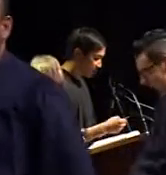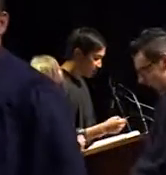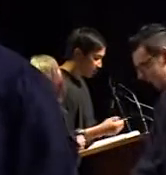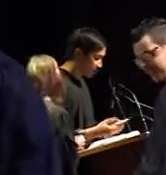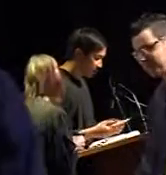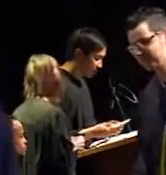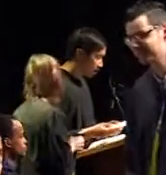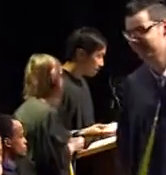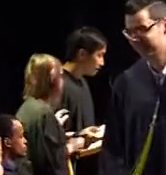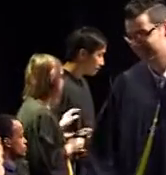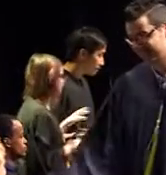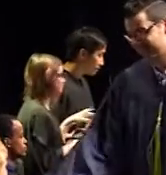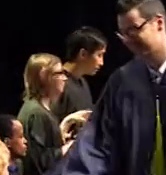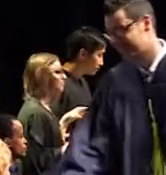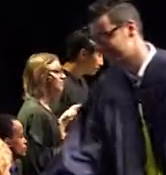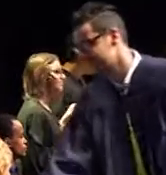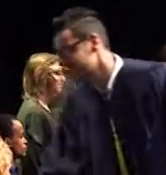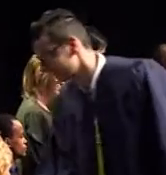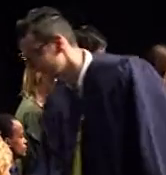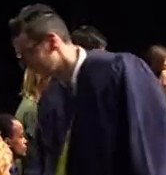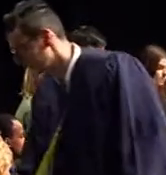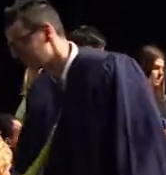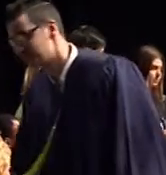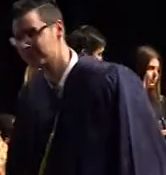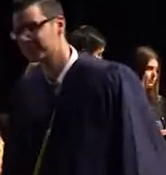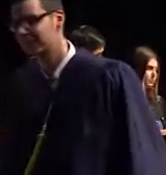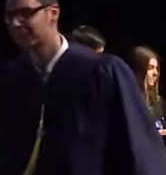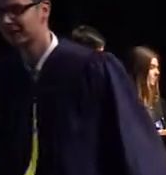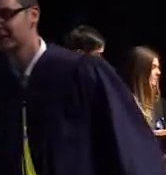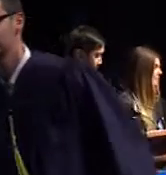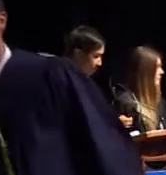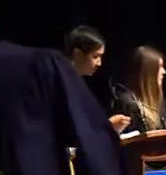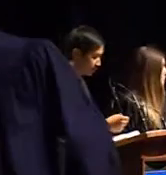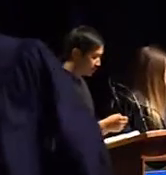Nabiha Guafar.